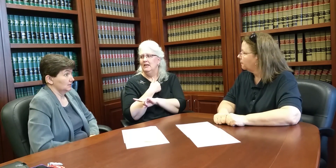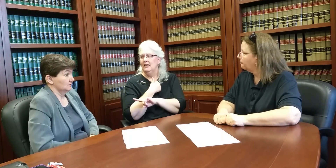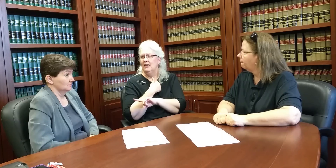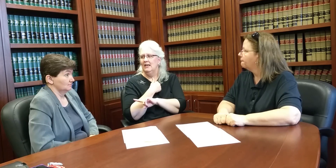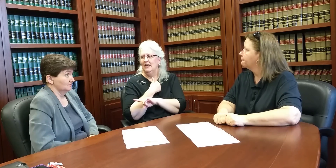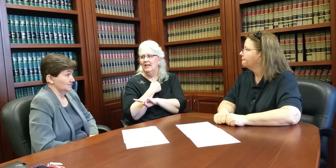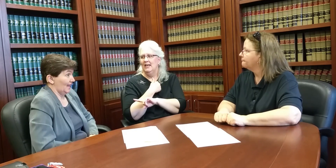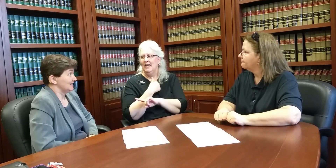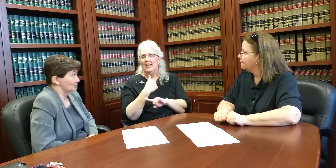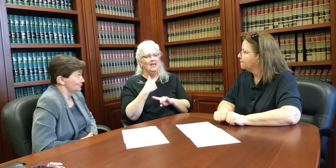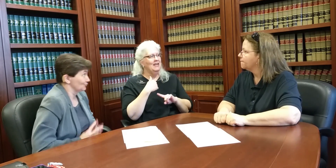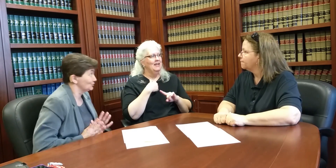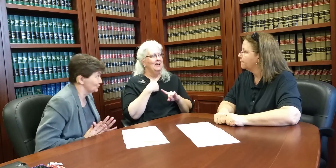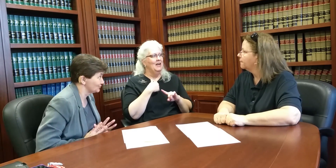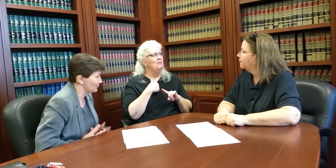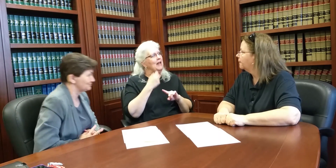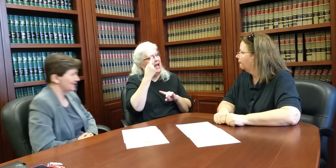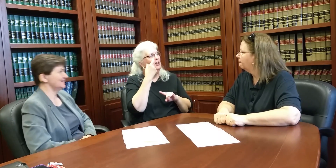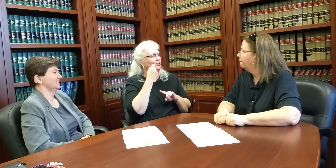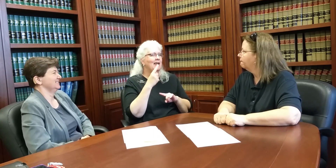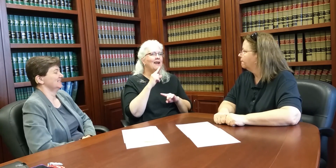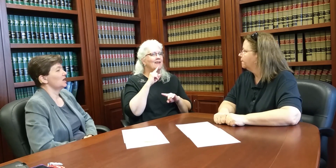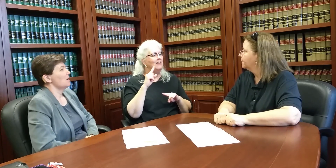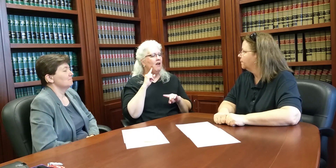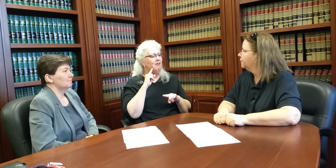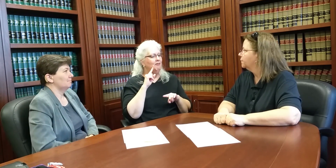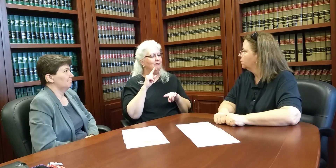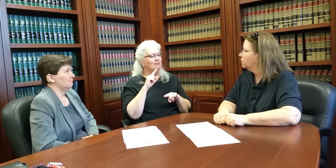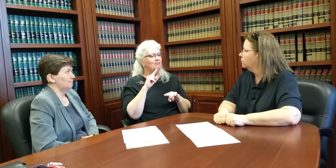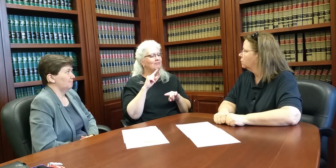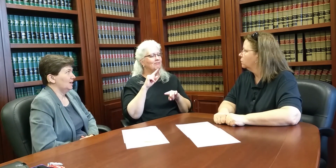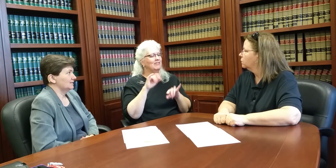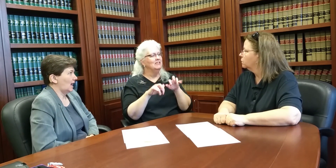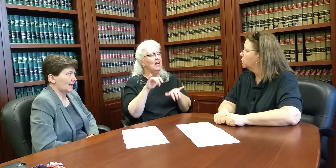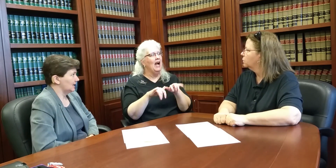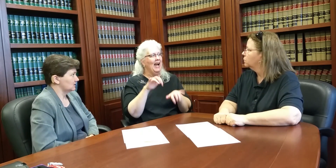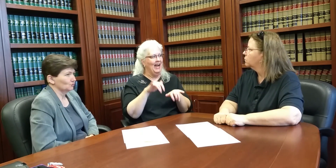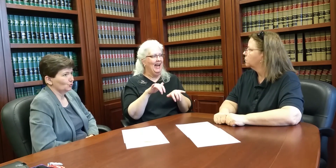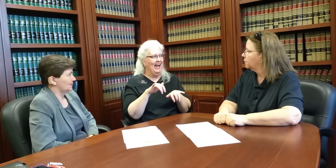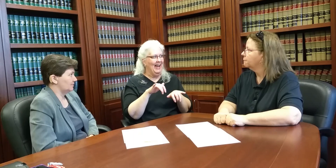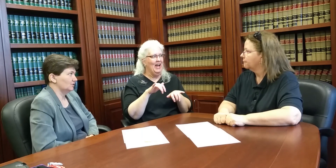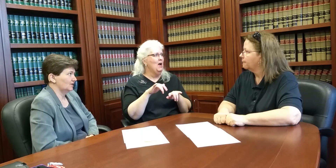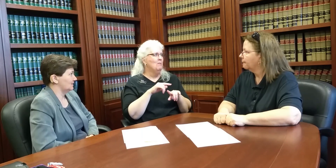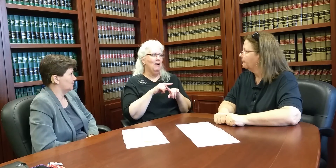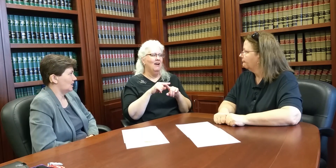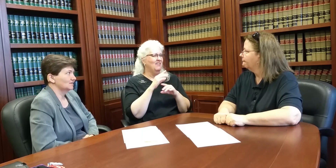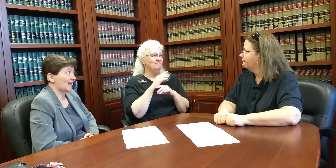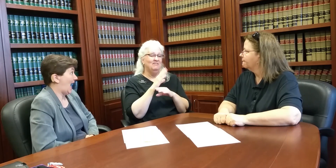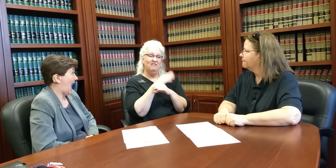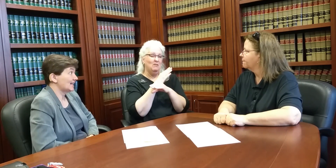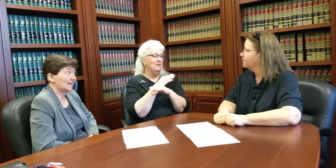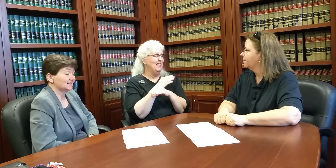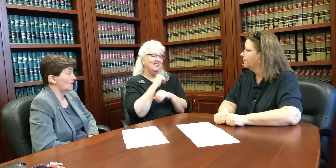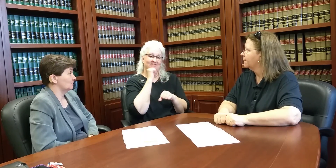in ASL structure, so to speak, but I cannot do VP or anything because I cannot